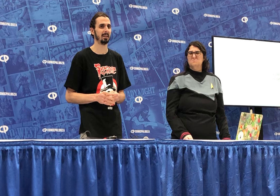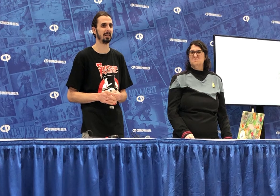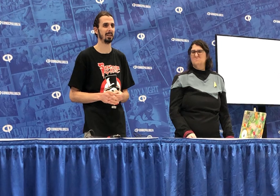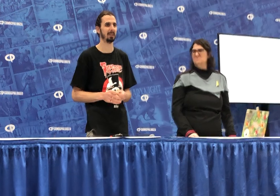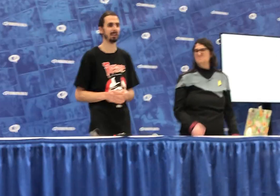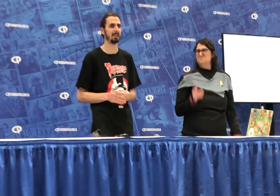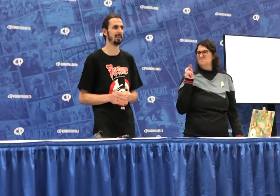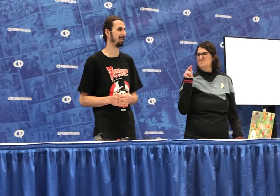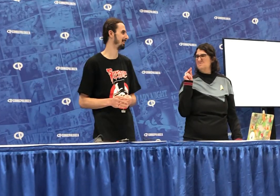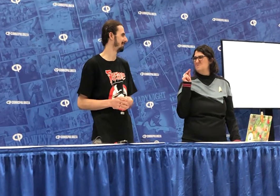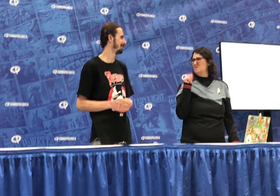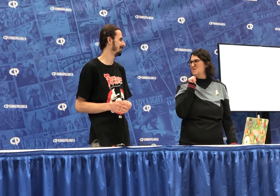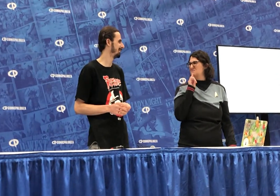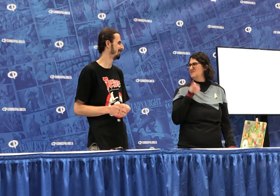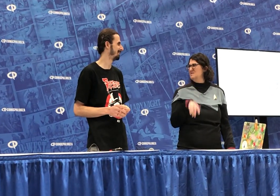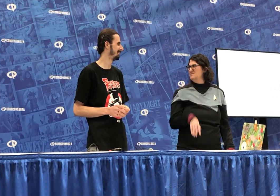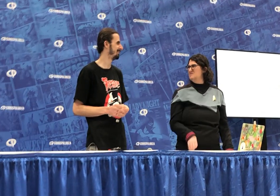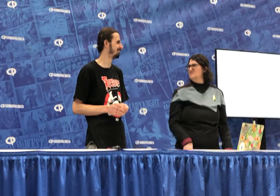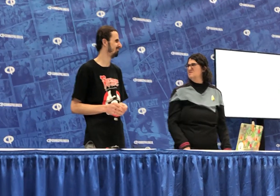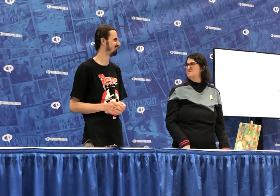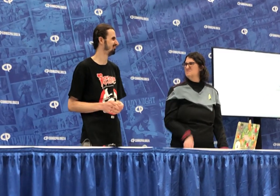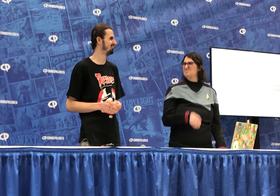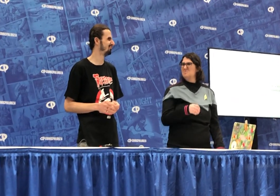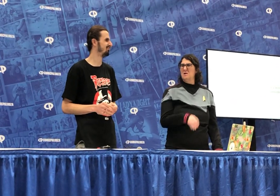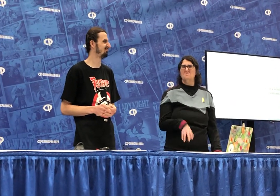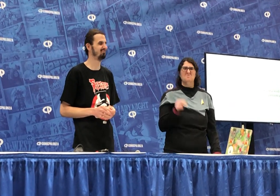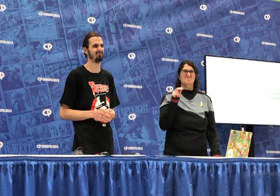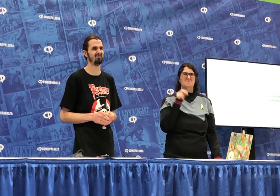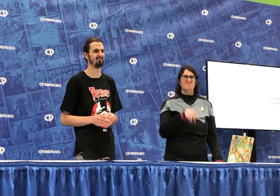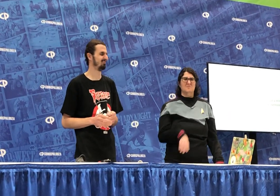Sarah's saying, no, I don't think so, not really. No.